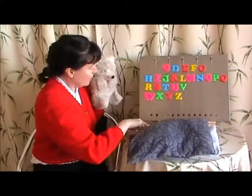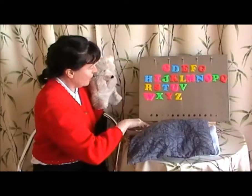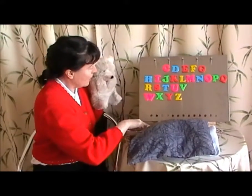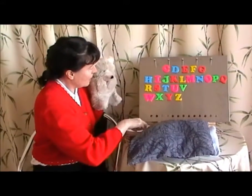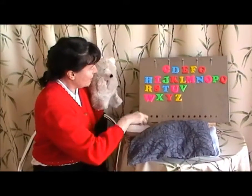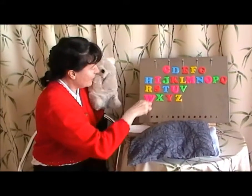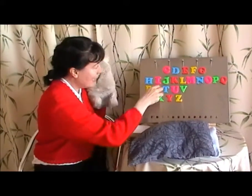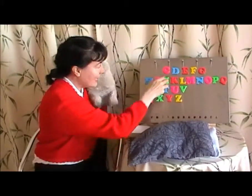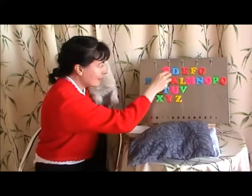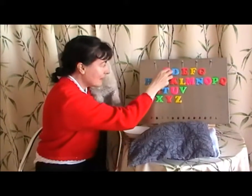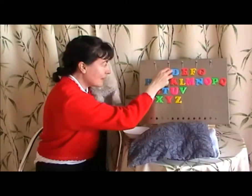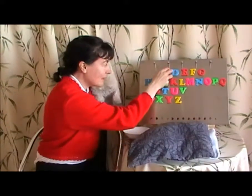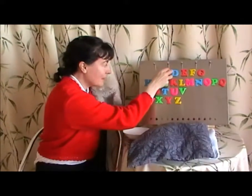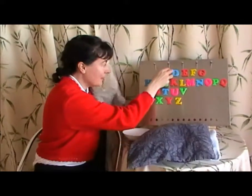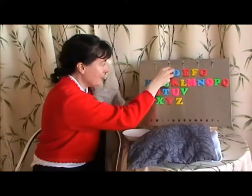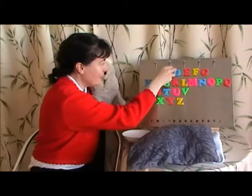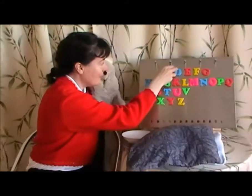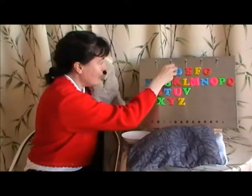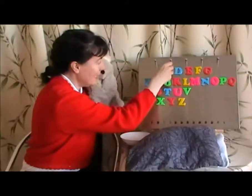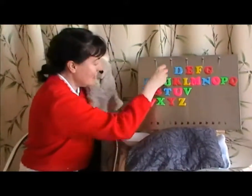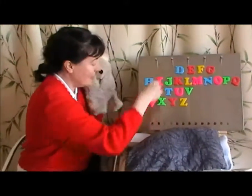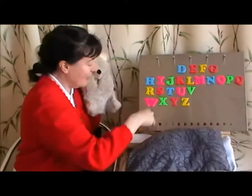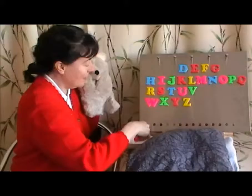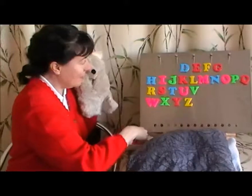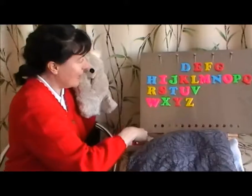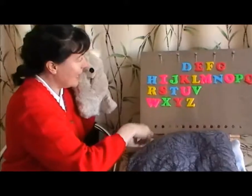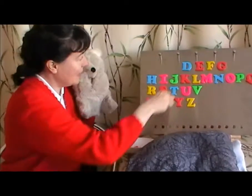2, what comes next? 3, that's right.